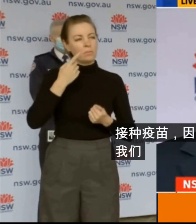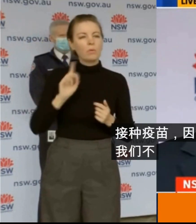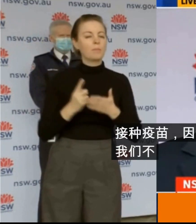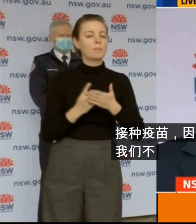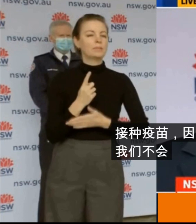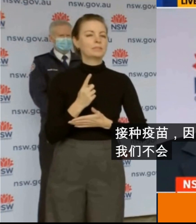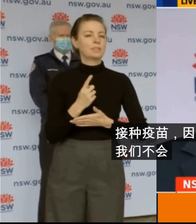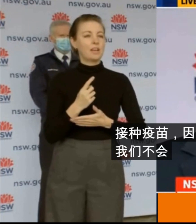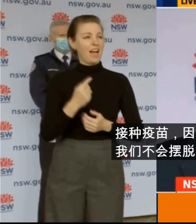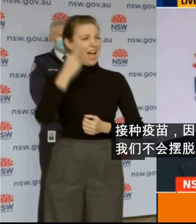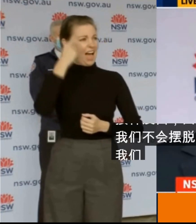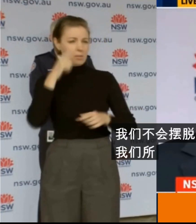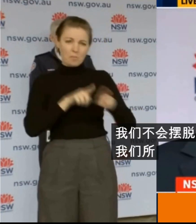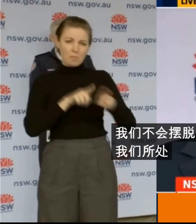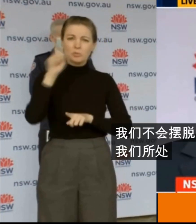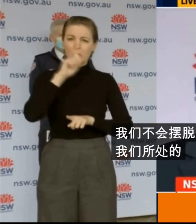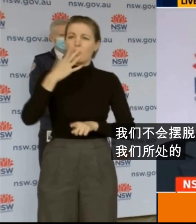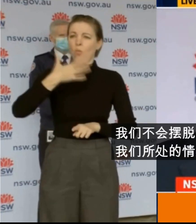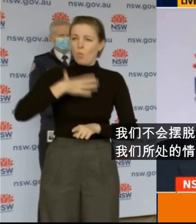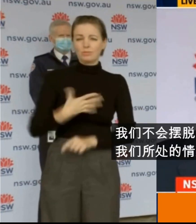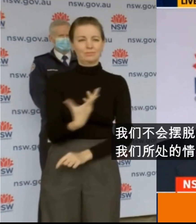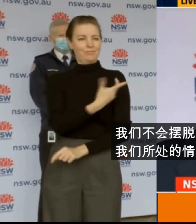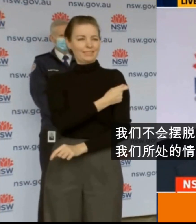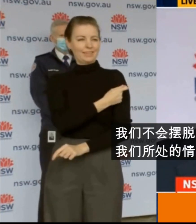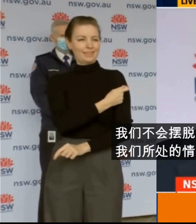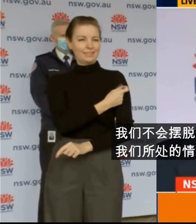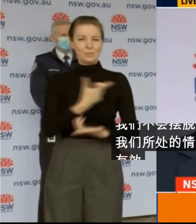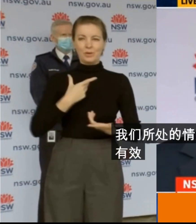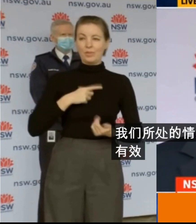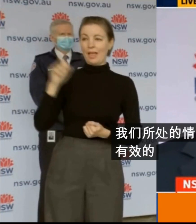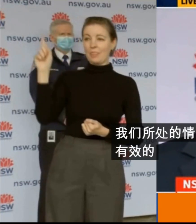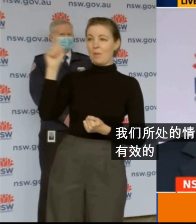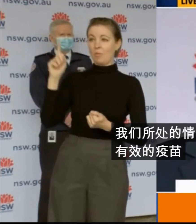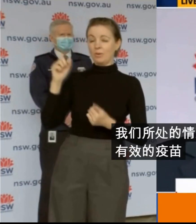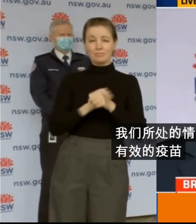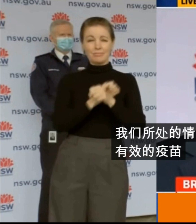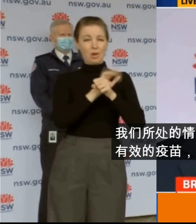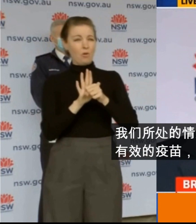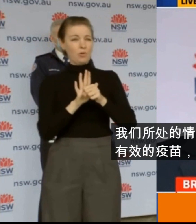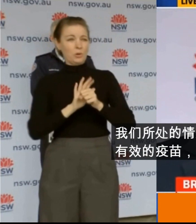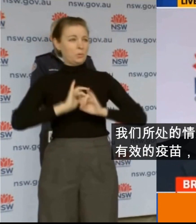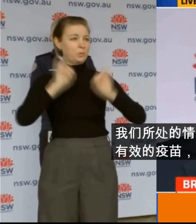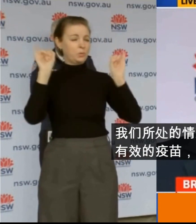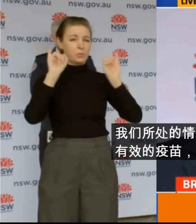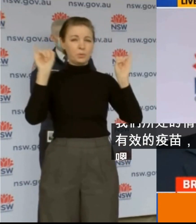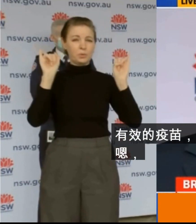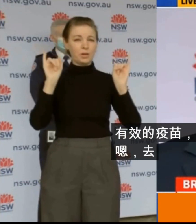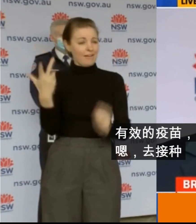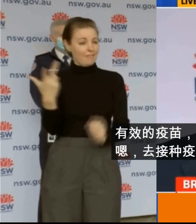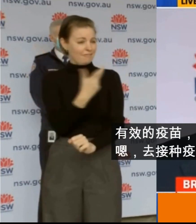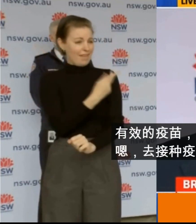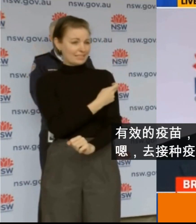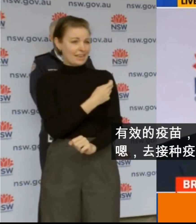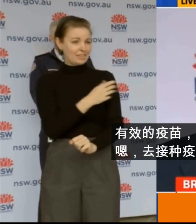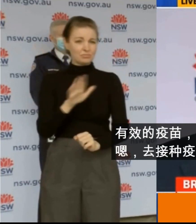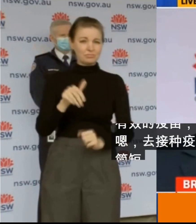get vaccinated we're not going to get out of the situation we're in. We have a very effective vaccines. Just go